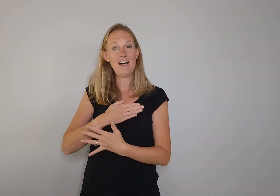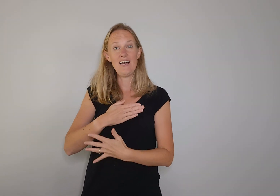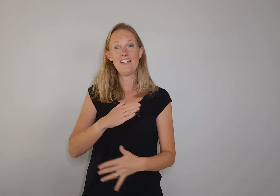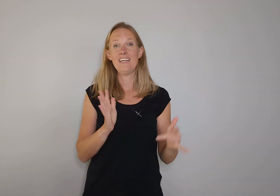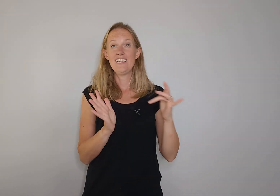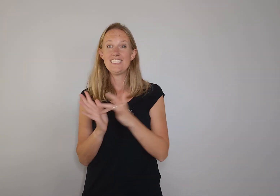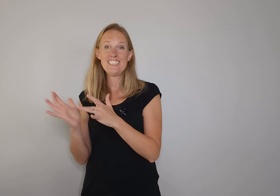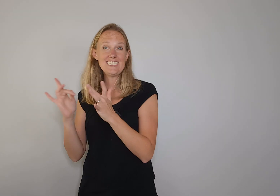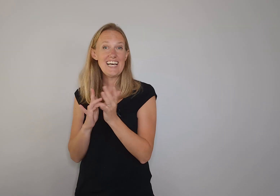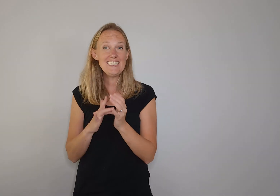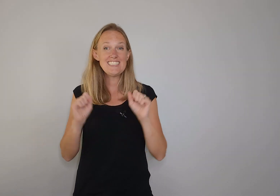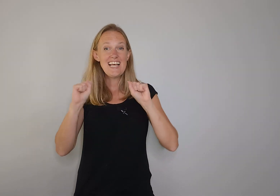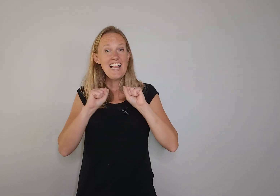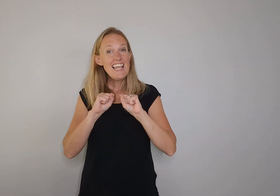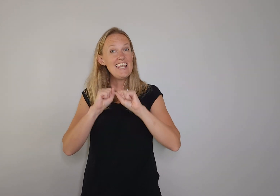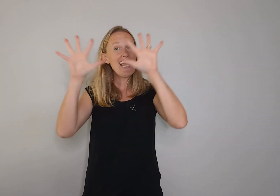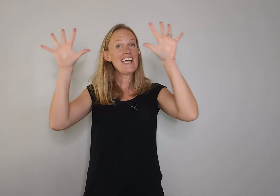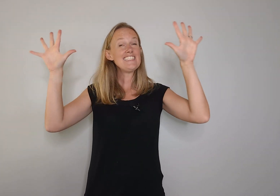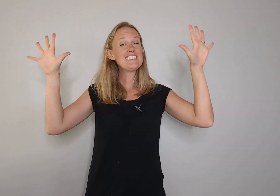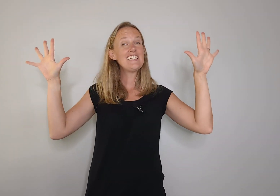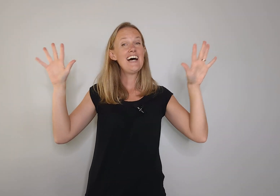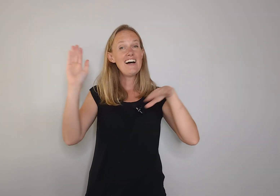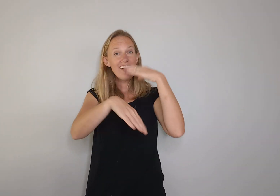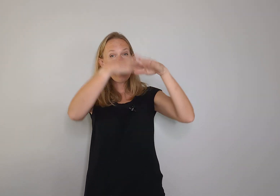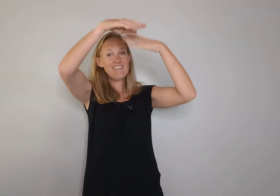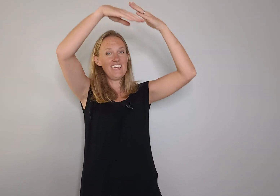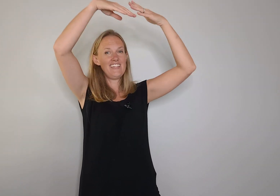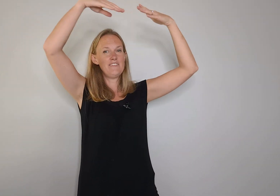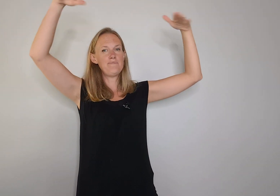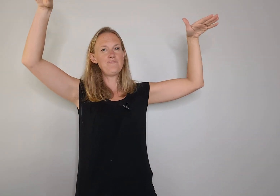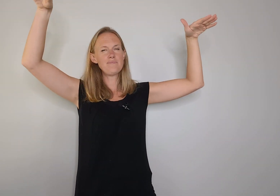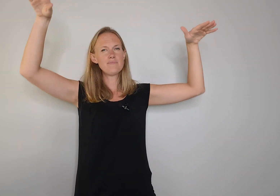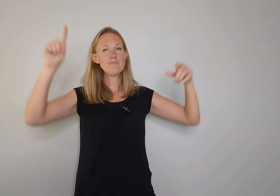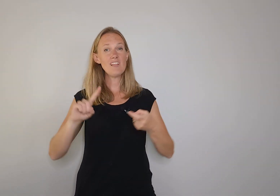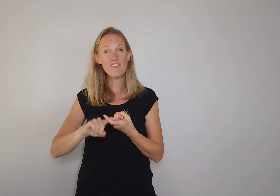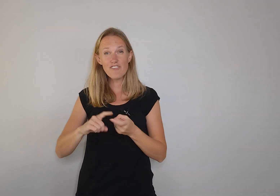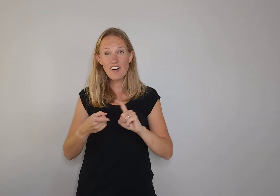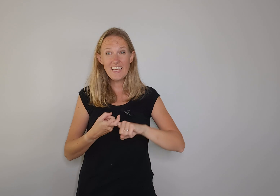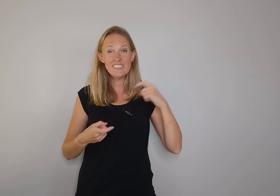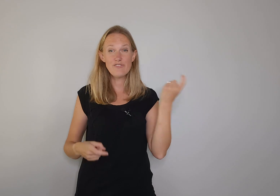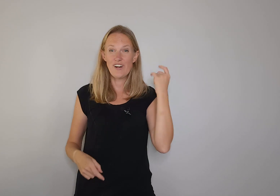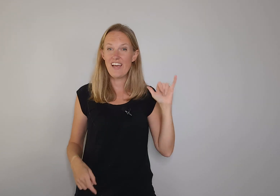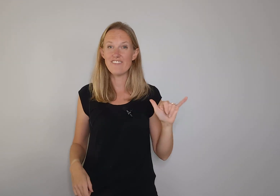blood. Jesus, light of heaven, friend